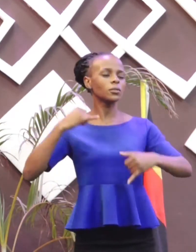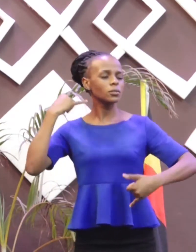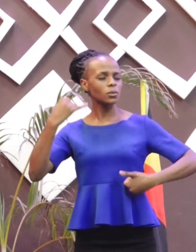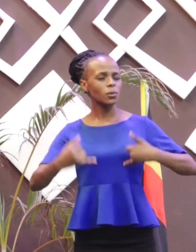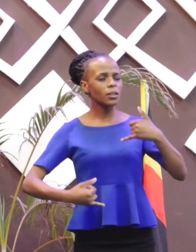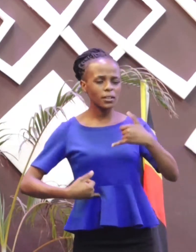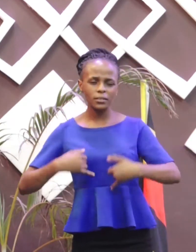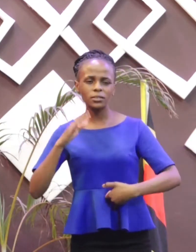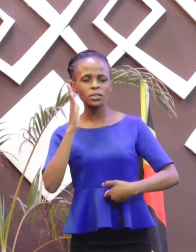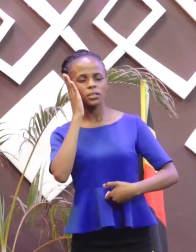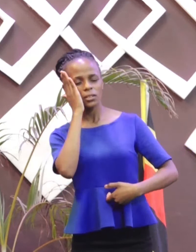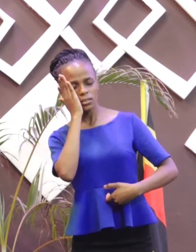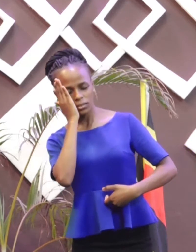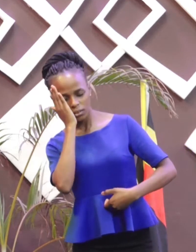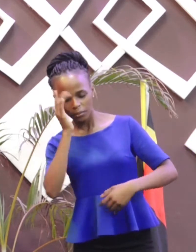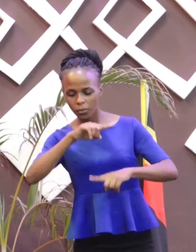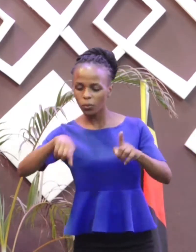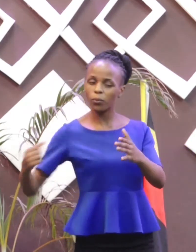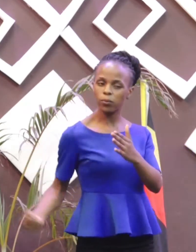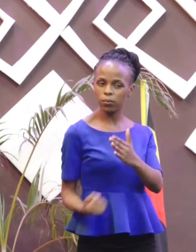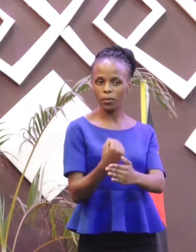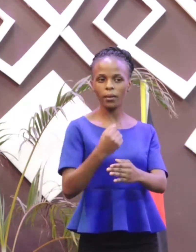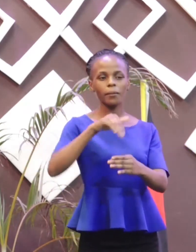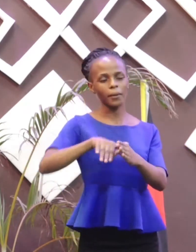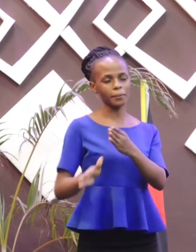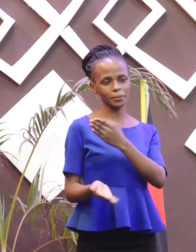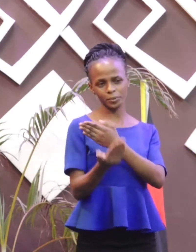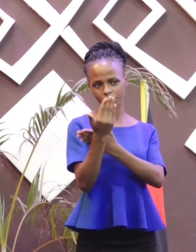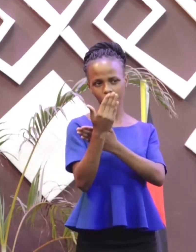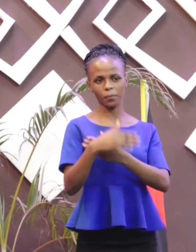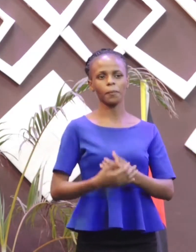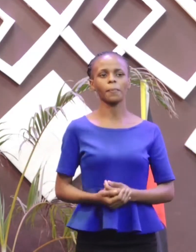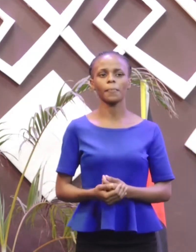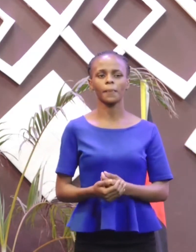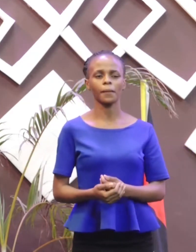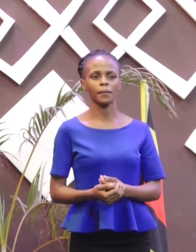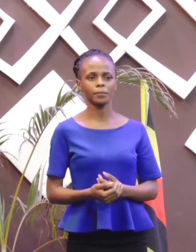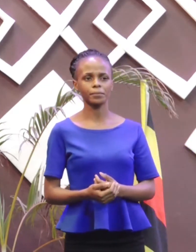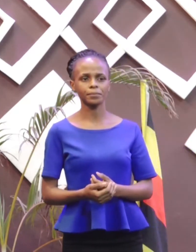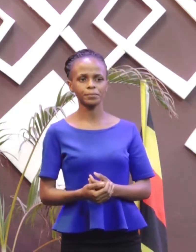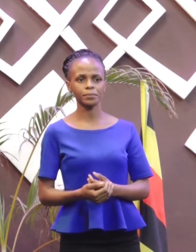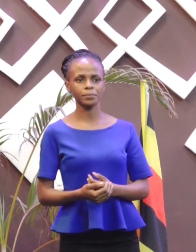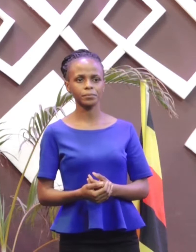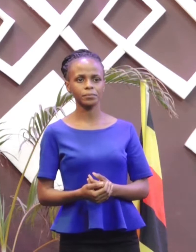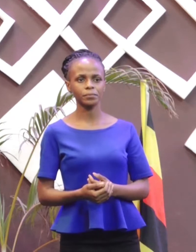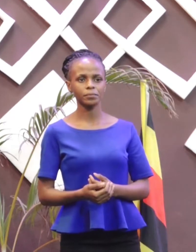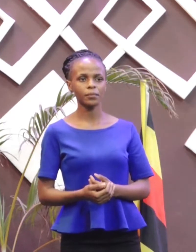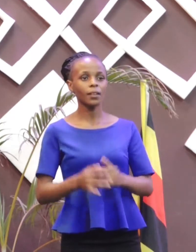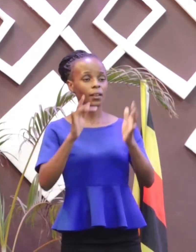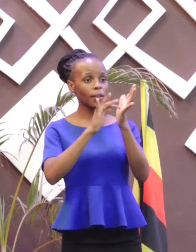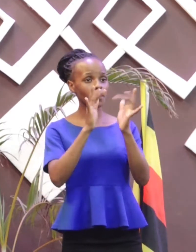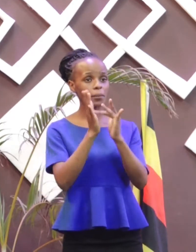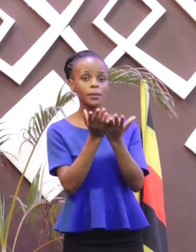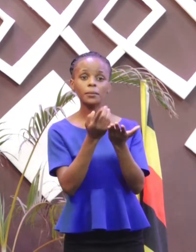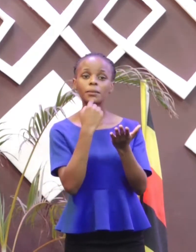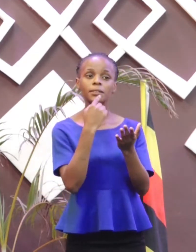that vision, we wake up early in the morning, even when sleep is still sweet at such a time. Bible